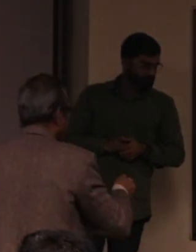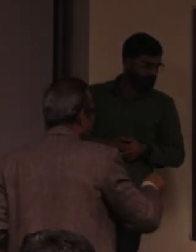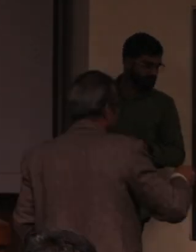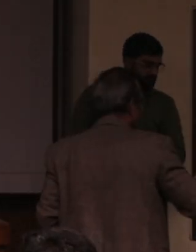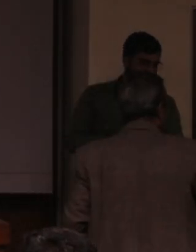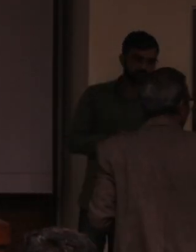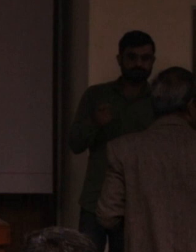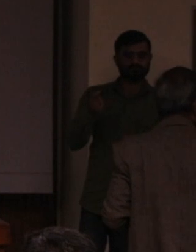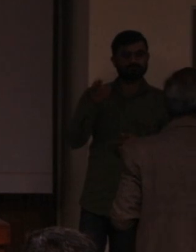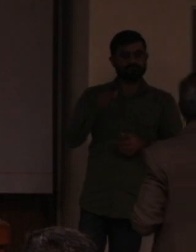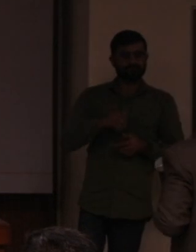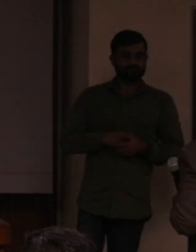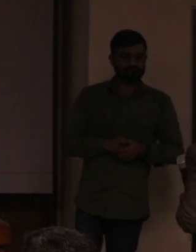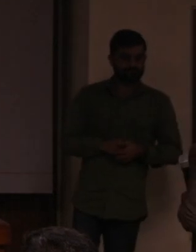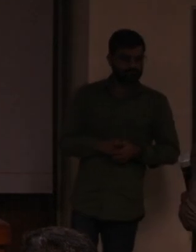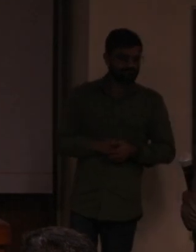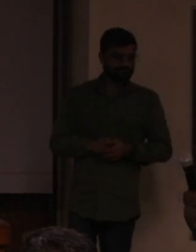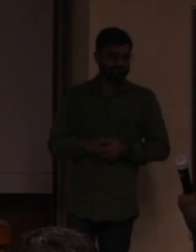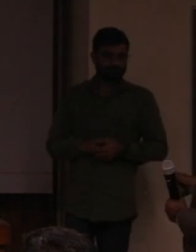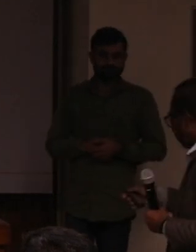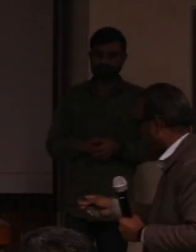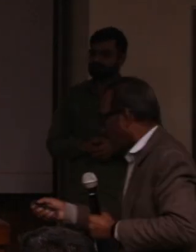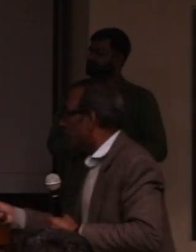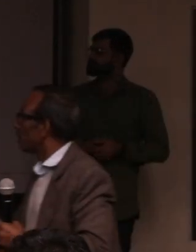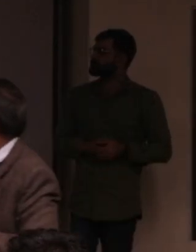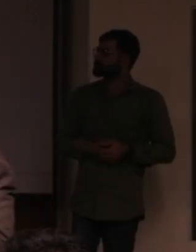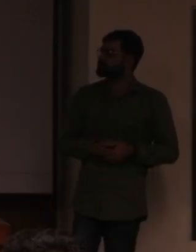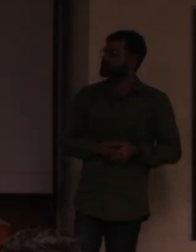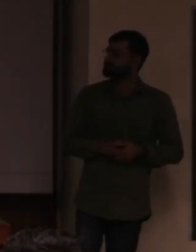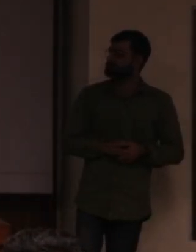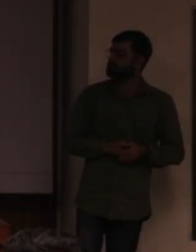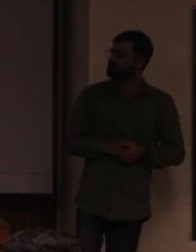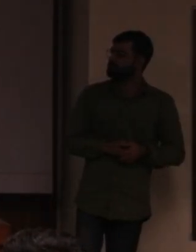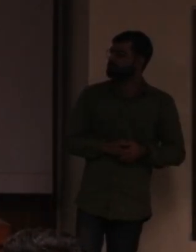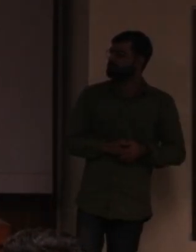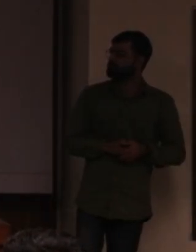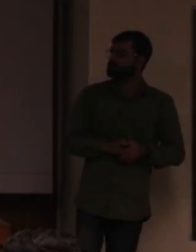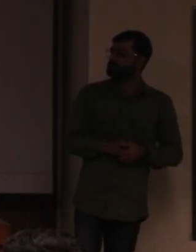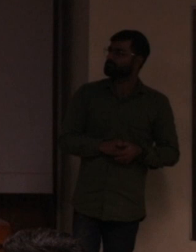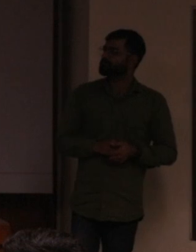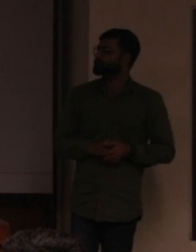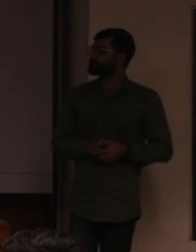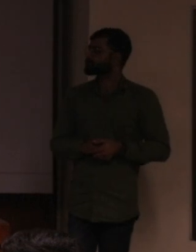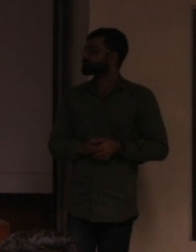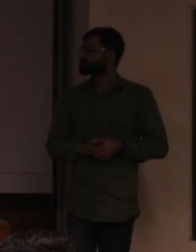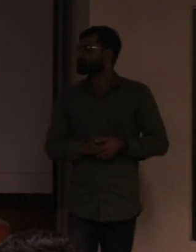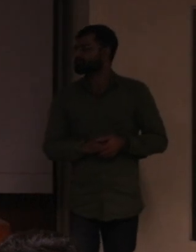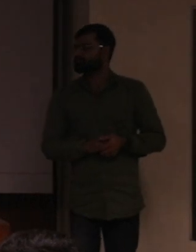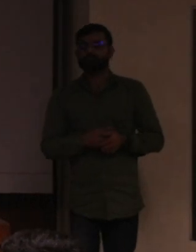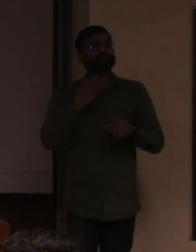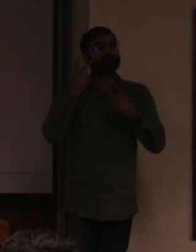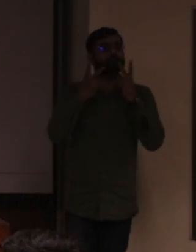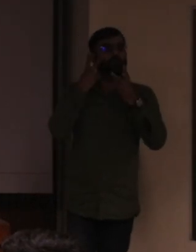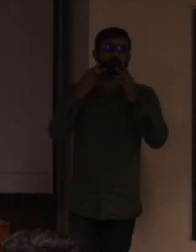Hi. I think the top button. If you see quickly, this is usually you see